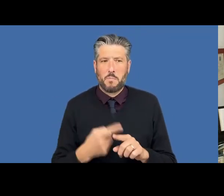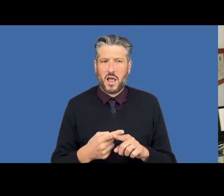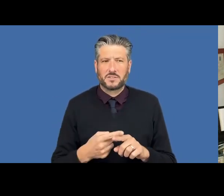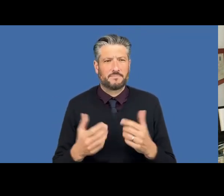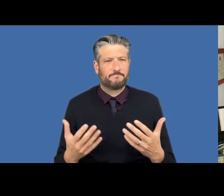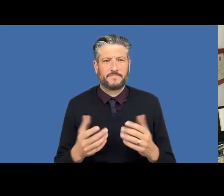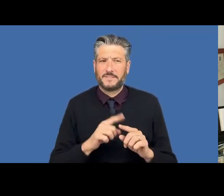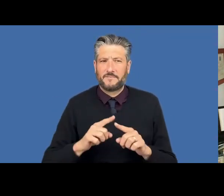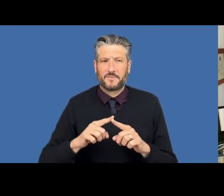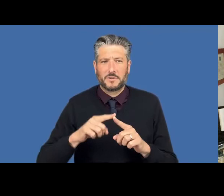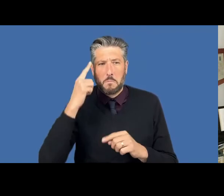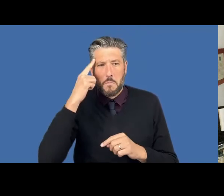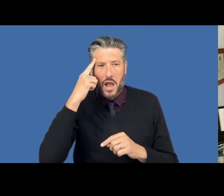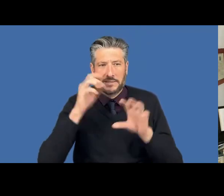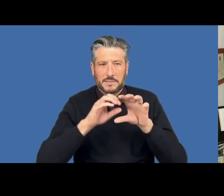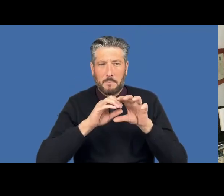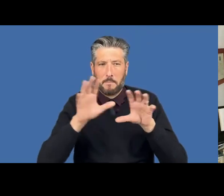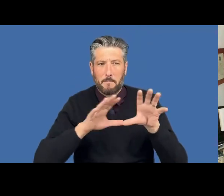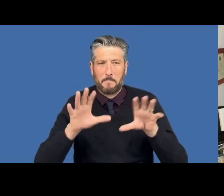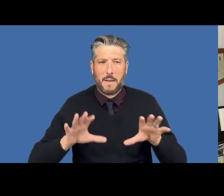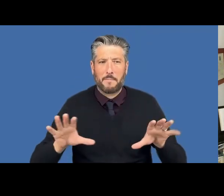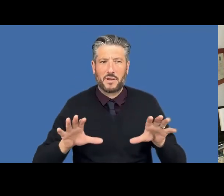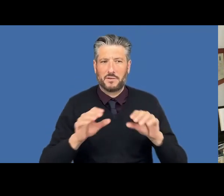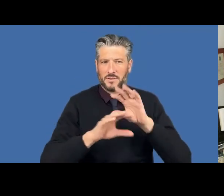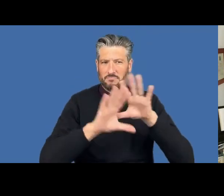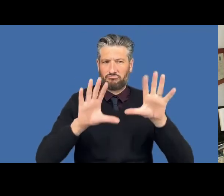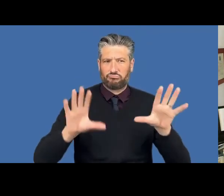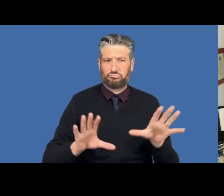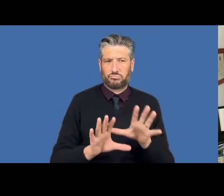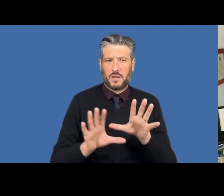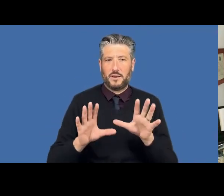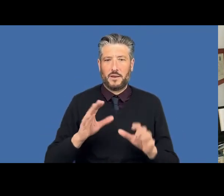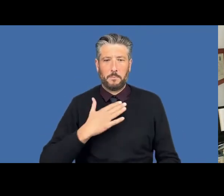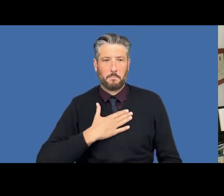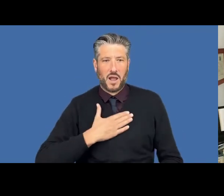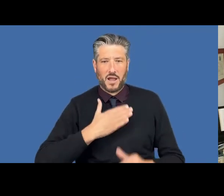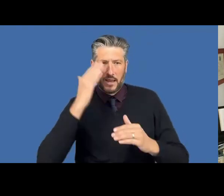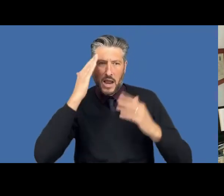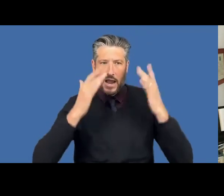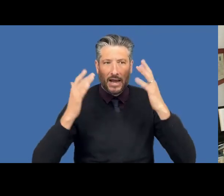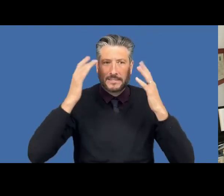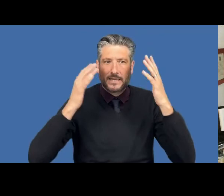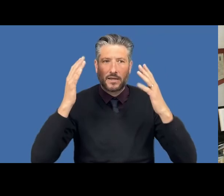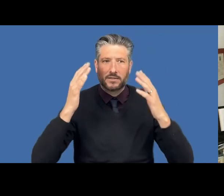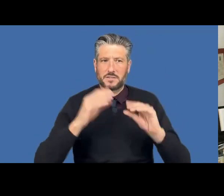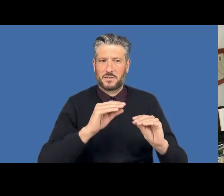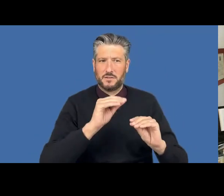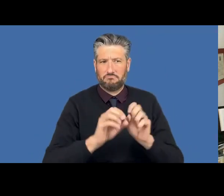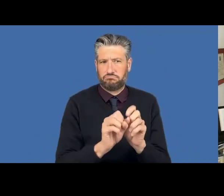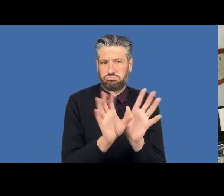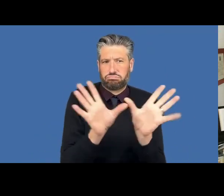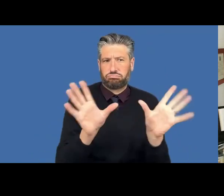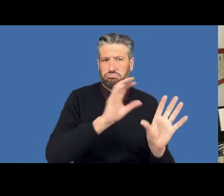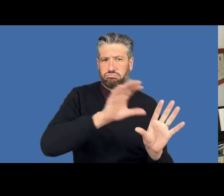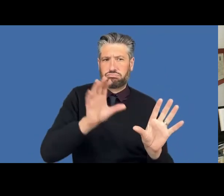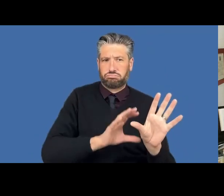the stuff that I need to do to gather my ideas that might otherwise be difficult. I also